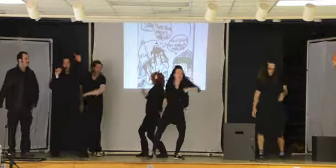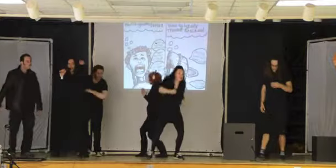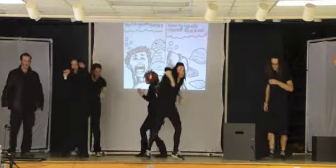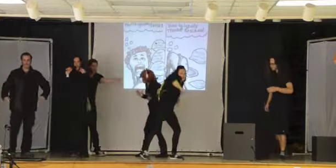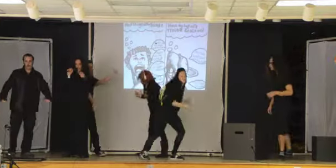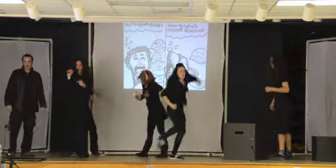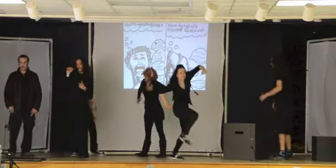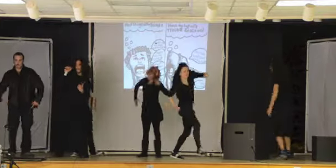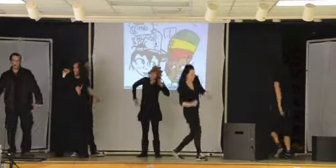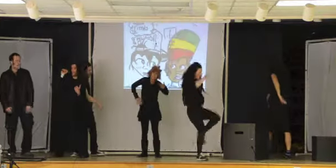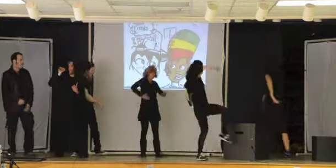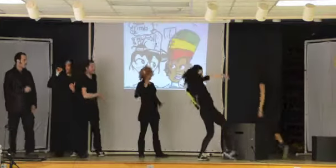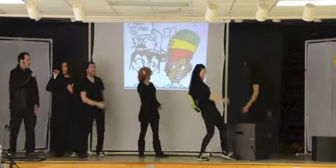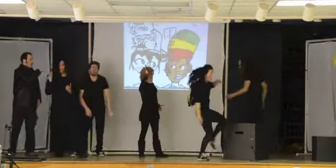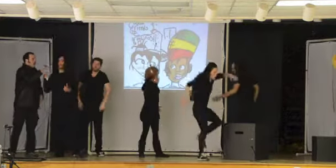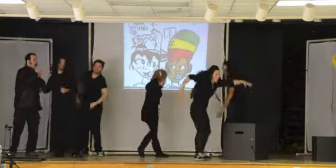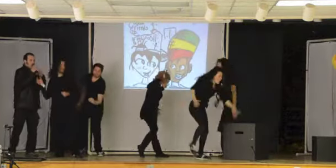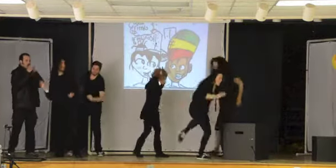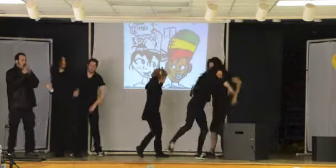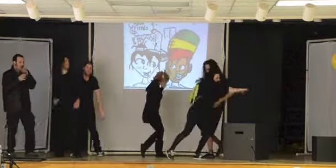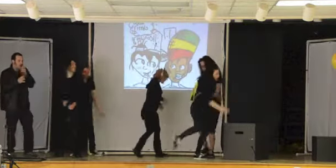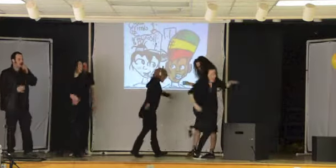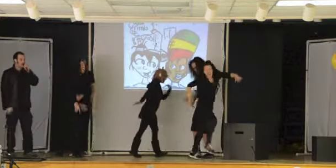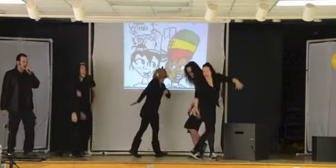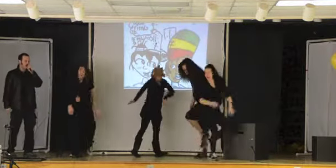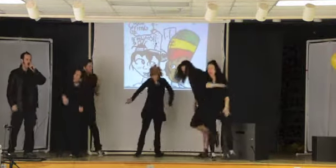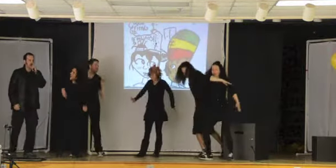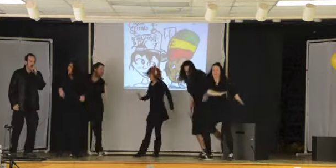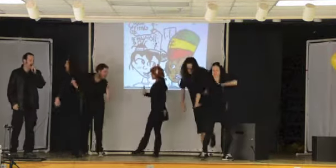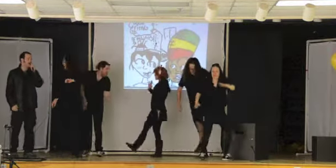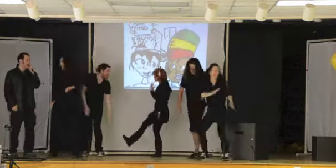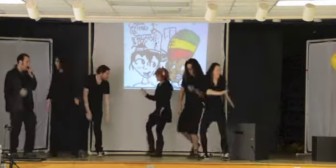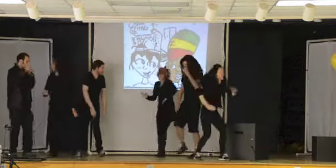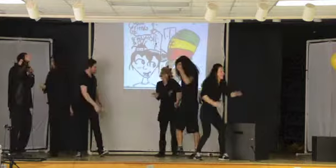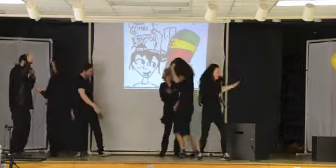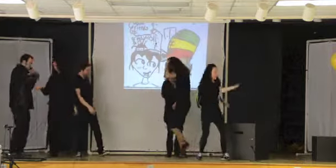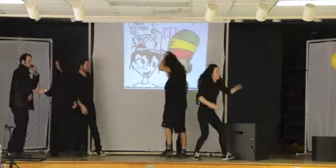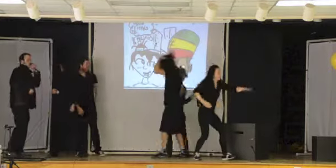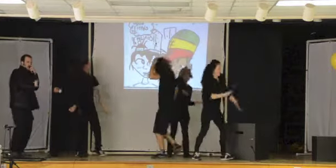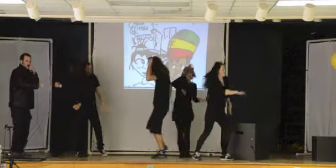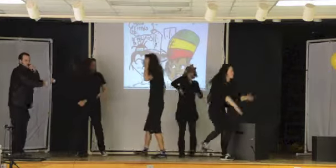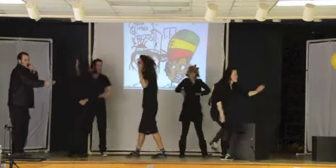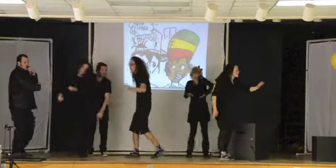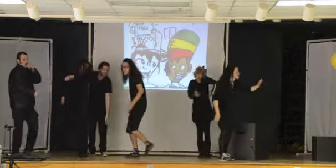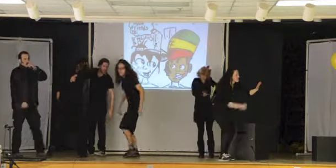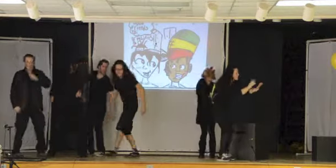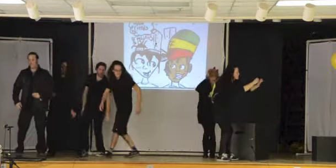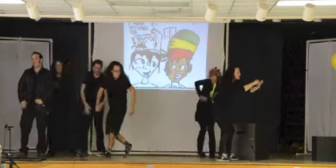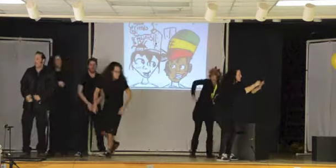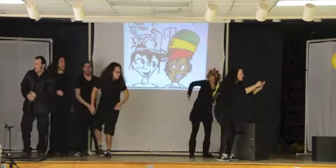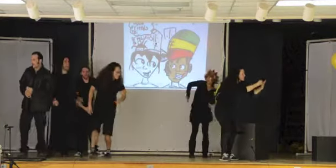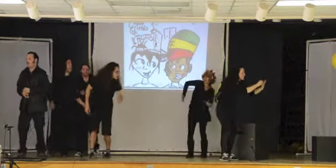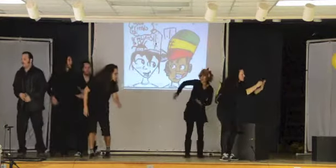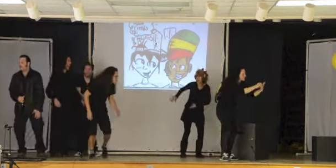There are always haters, there are good friends too. Always haters, but there are good friends too. Let me tell you about some other types of people in this world.